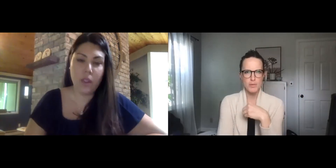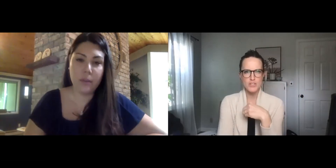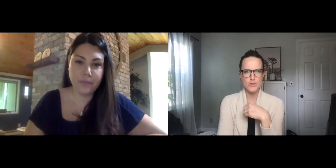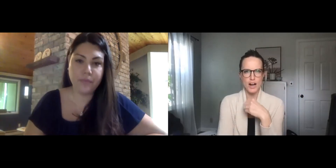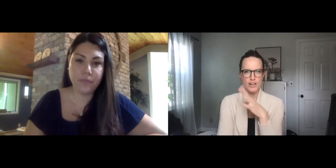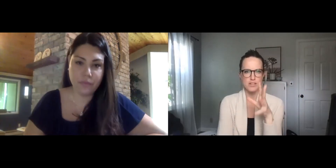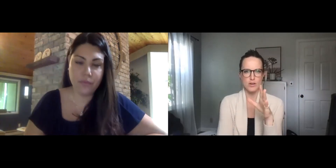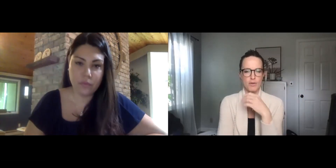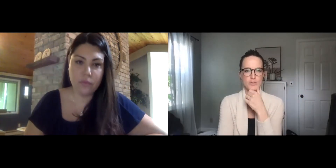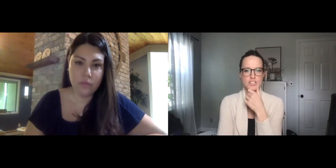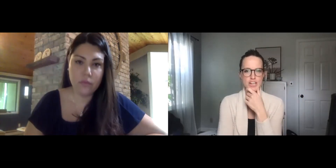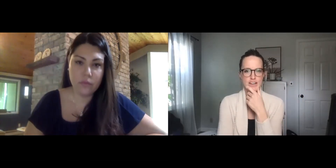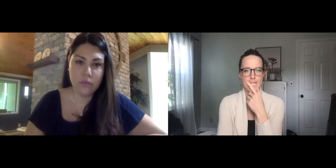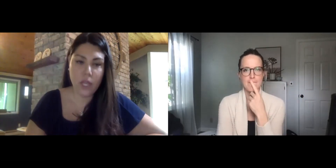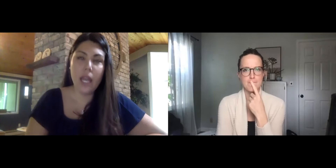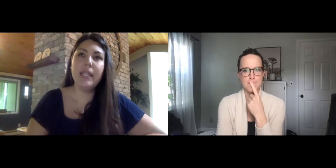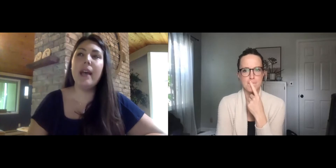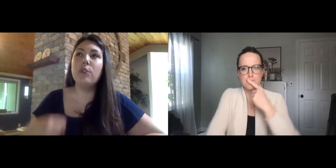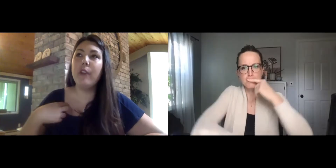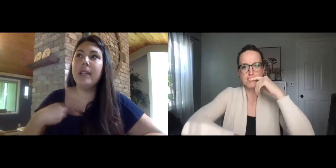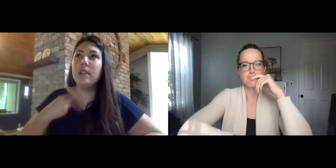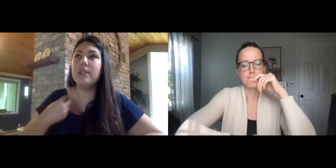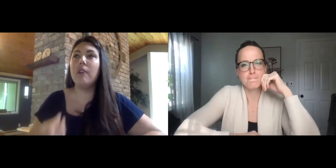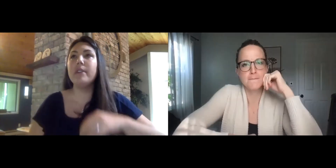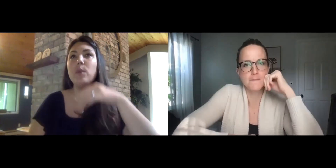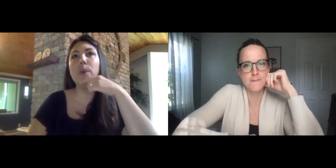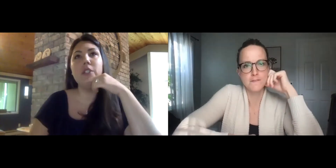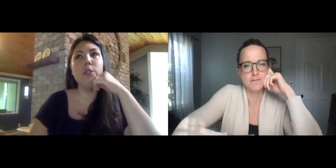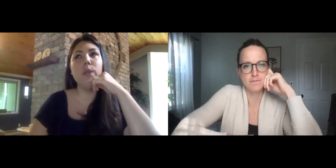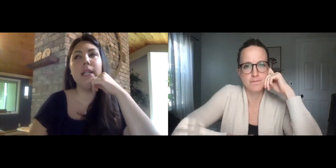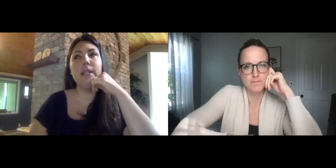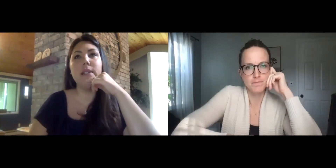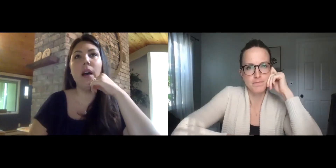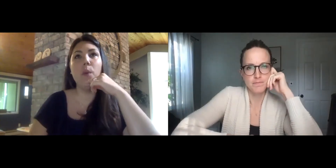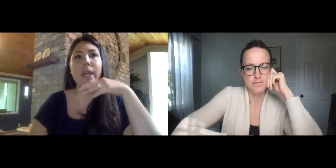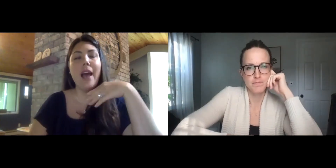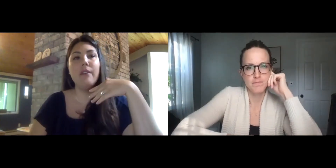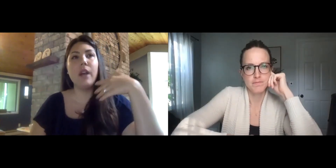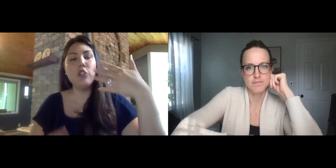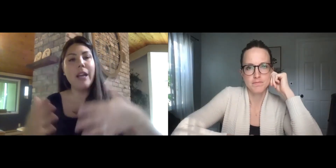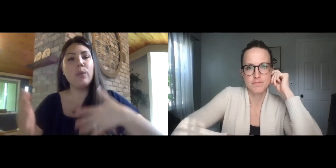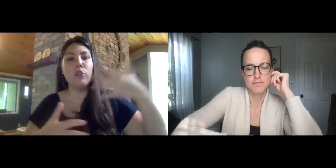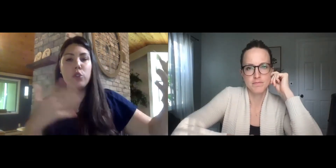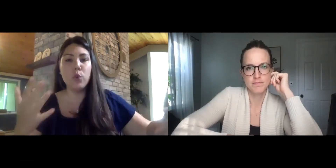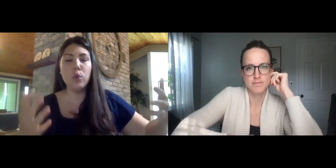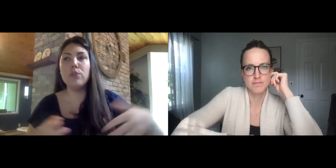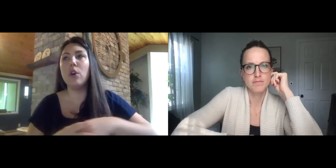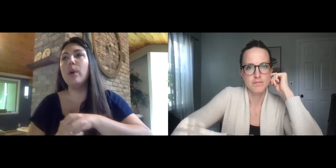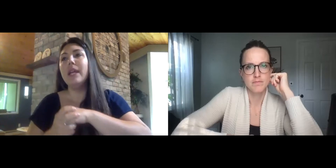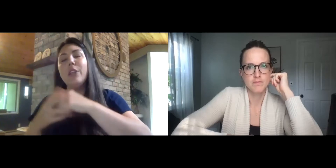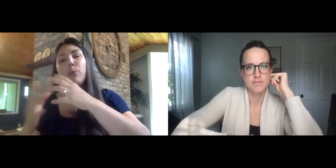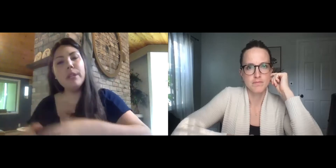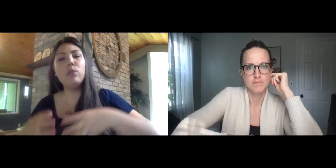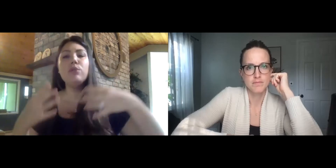people come into, or how are you teaching? Yeah, so for ASL Discoveries, what we do is we have contracts with certain schools,